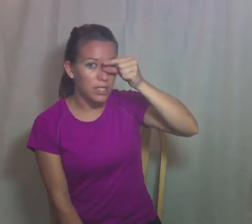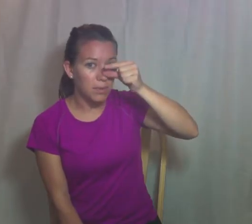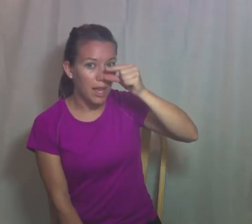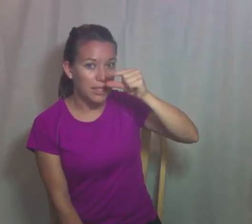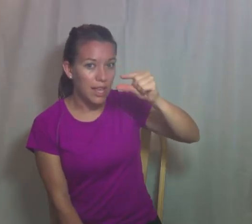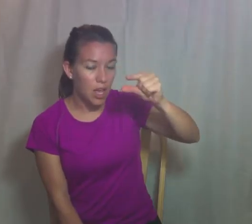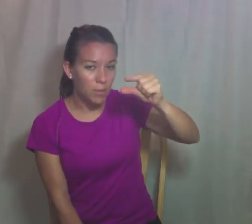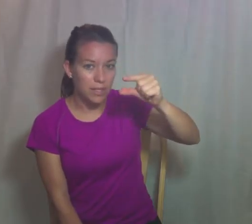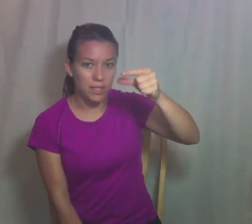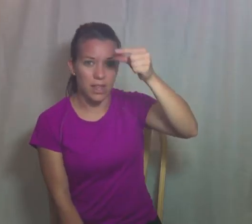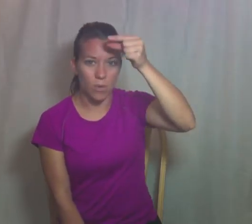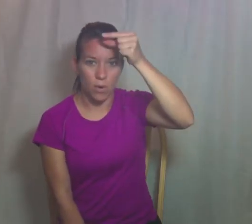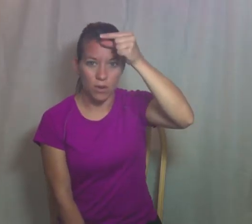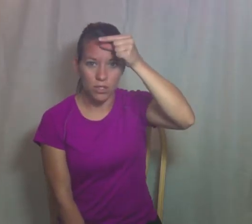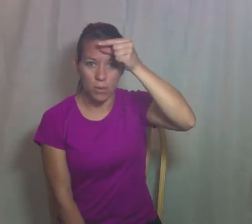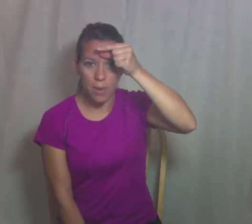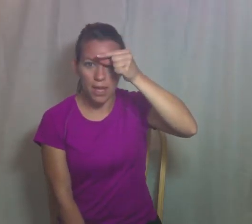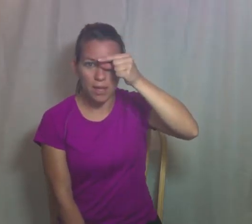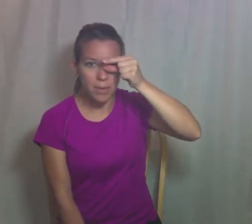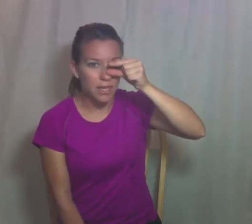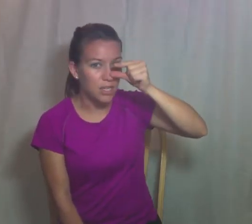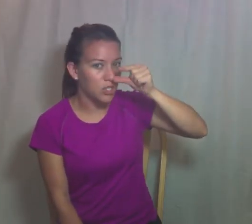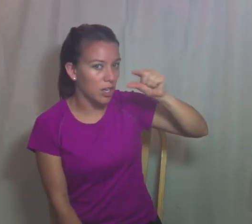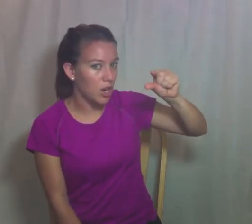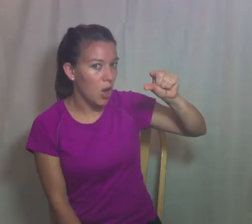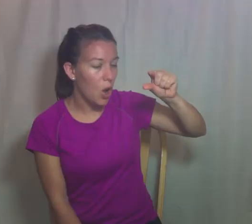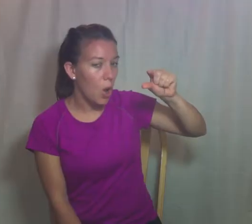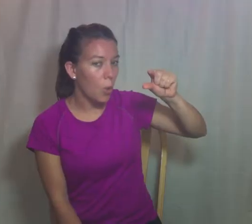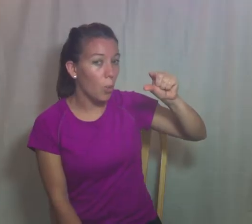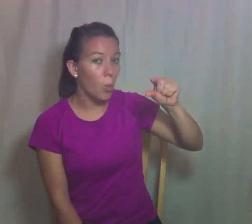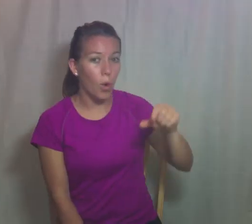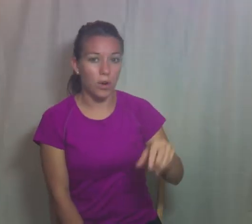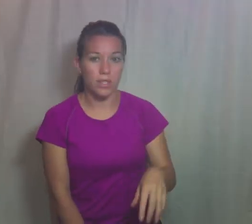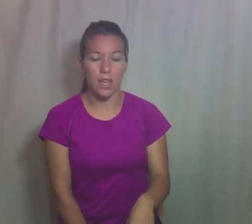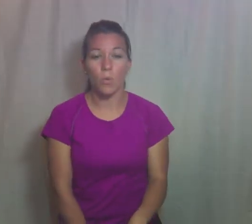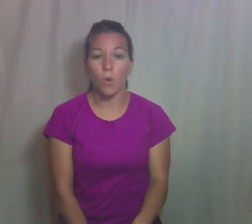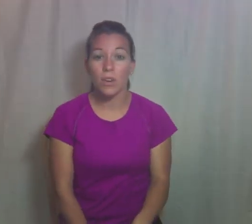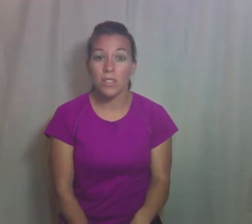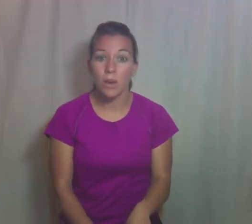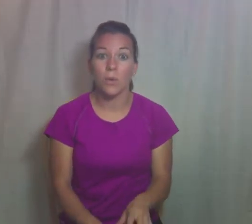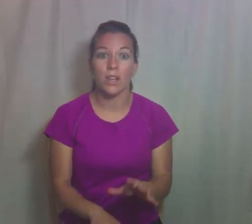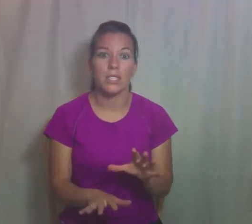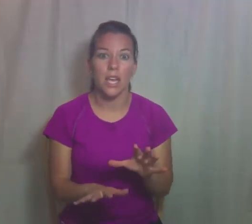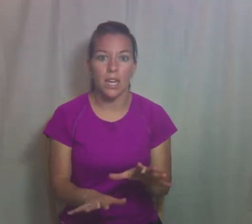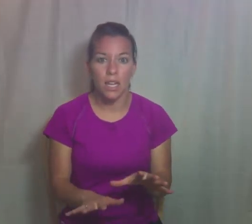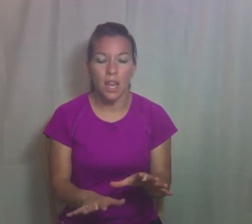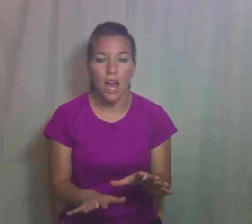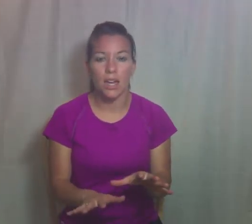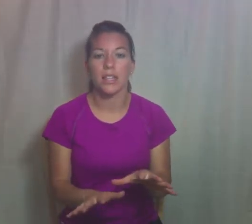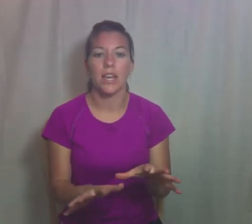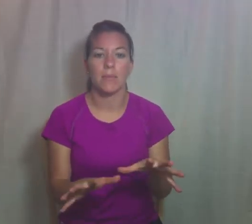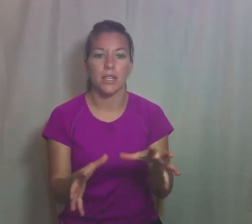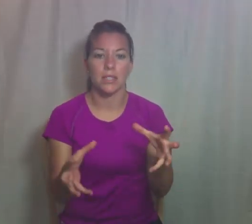symbolize the helmets that they wore. So, Peloponnesian Wars, and war is one we're going to sign a lot in the Timeline Song.